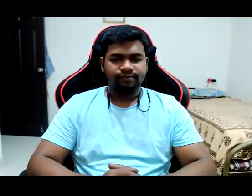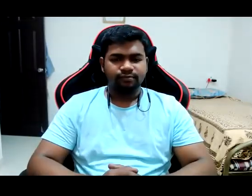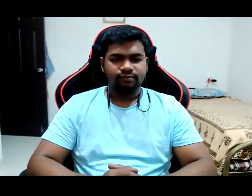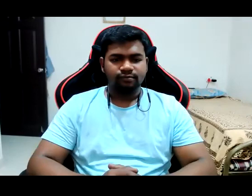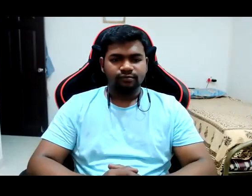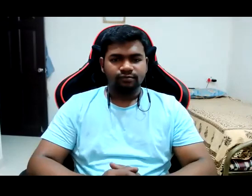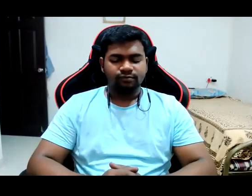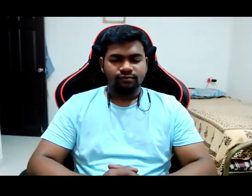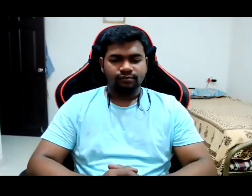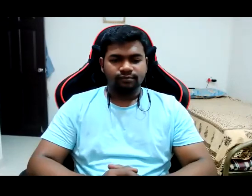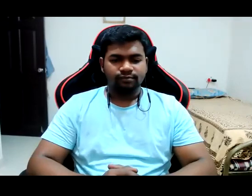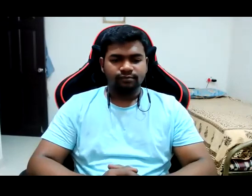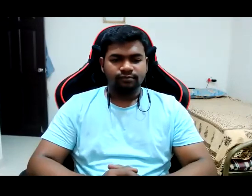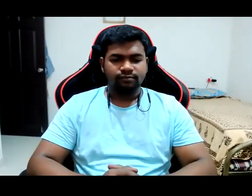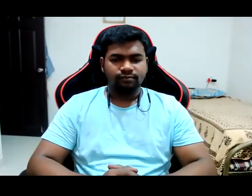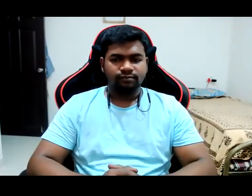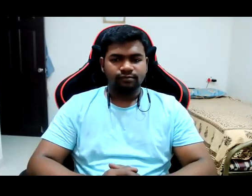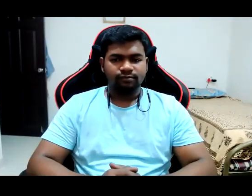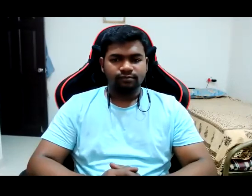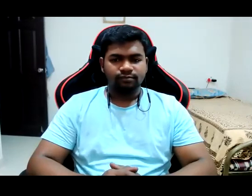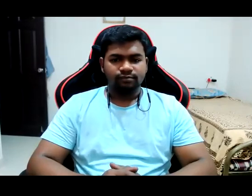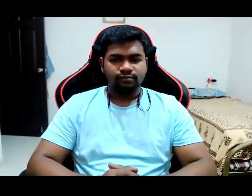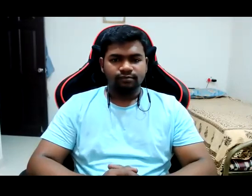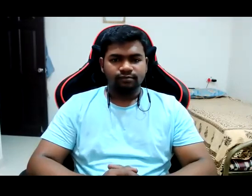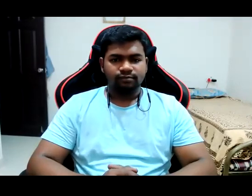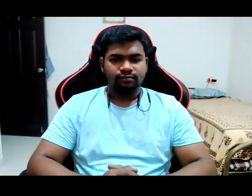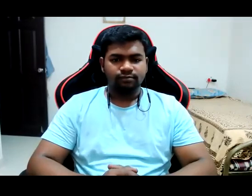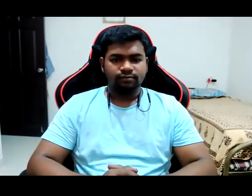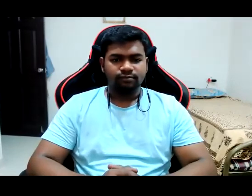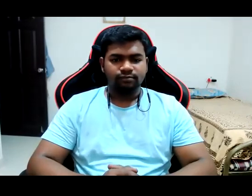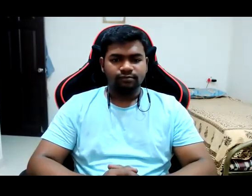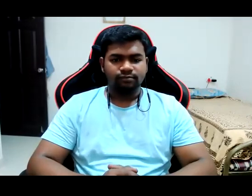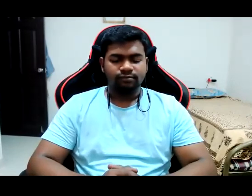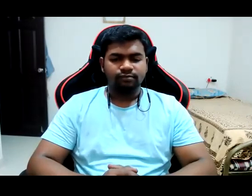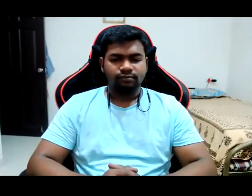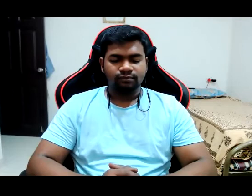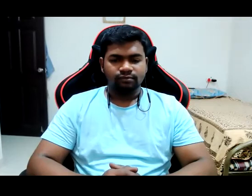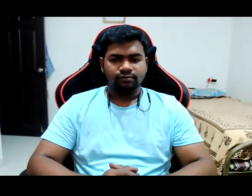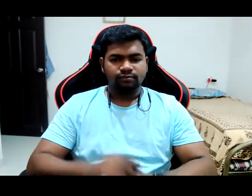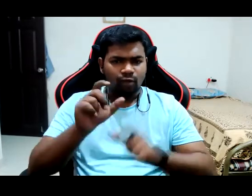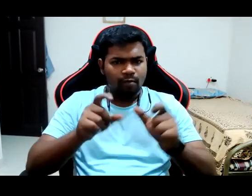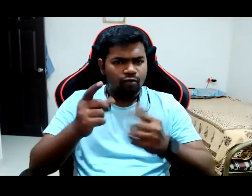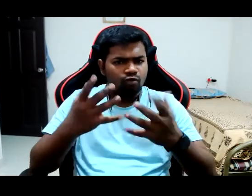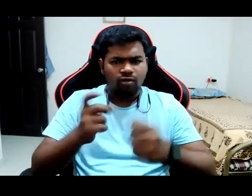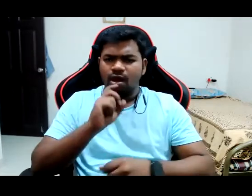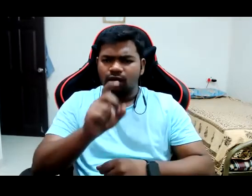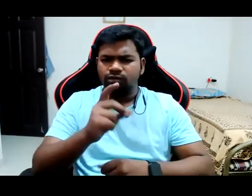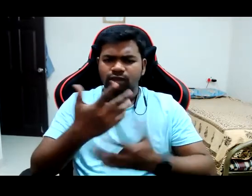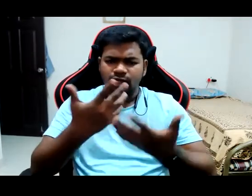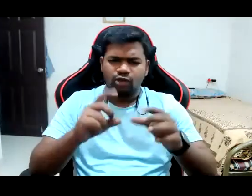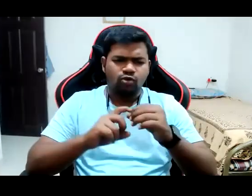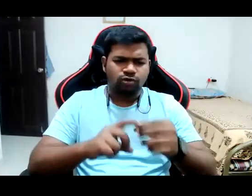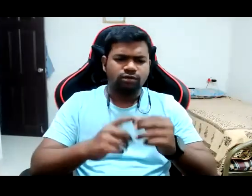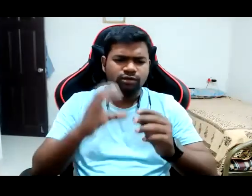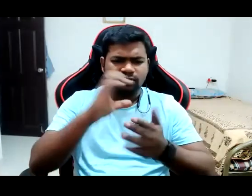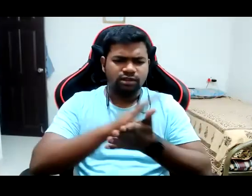Any other questions, guys? People can simply type their questions up in the chat box. It's not